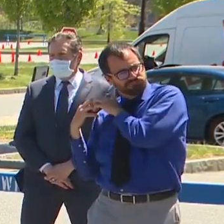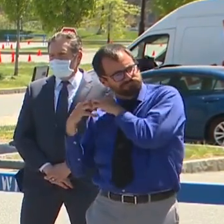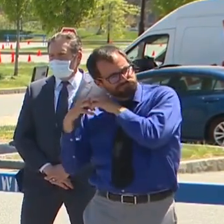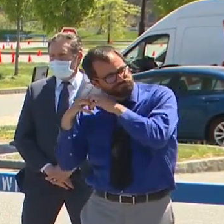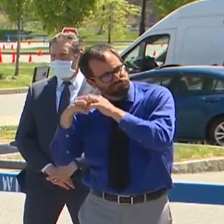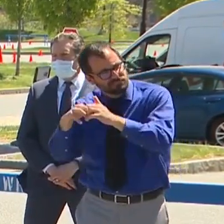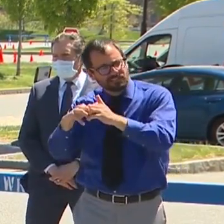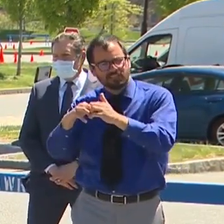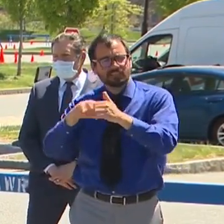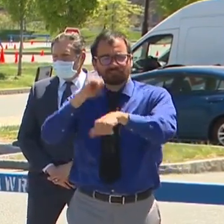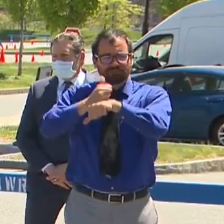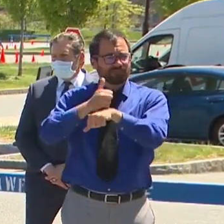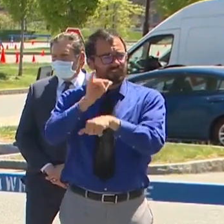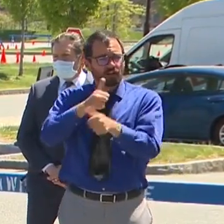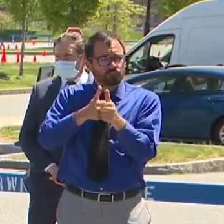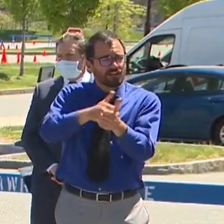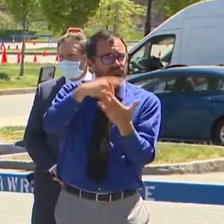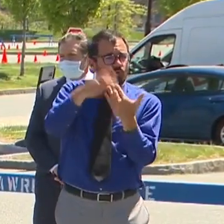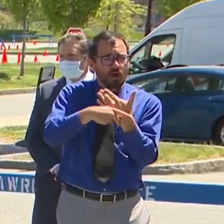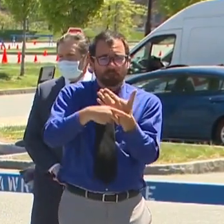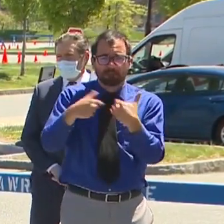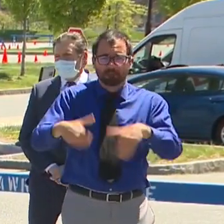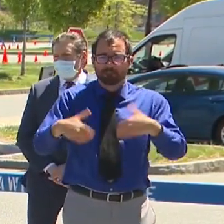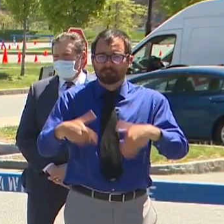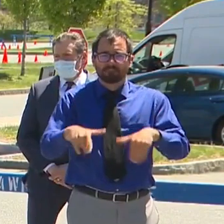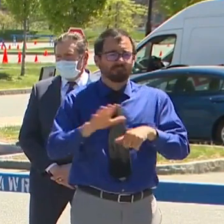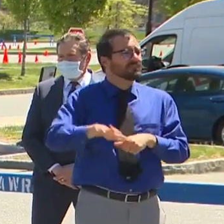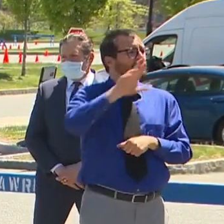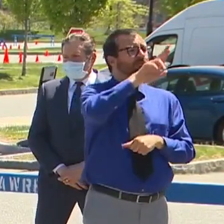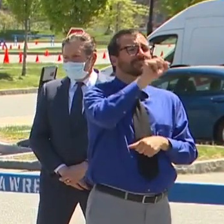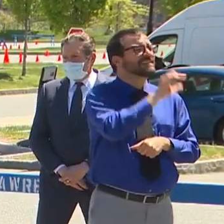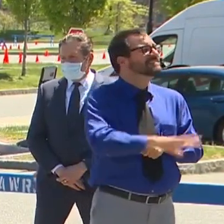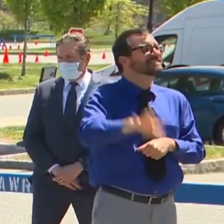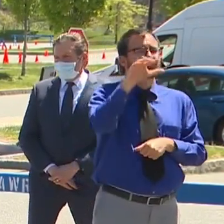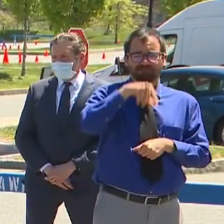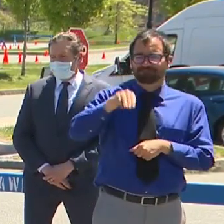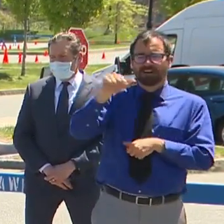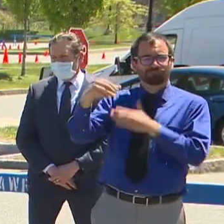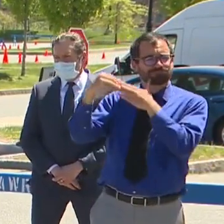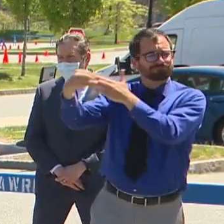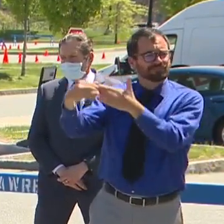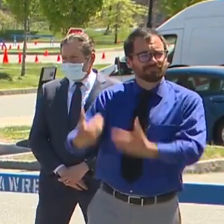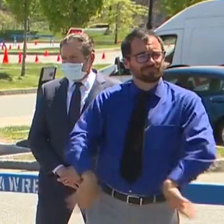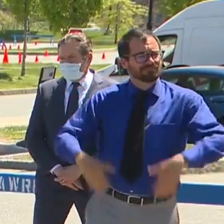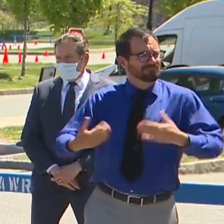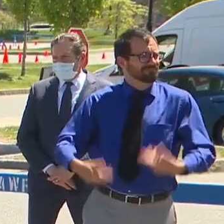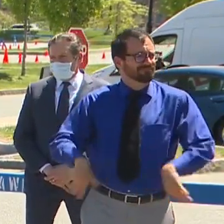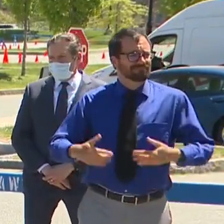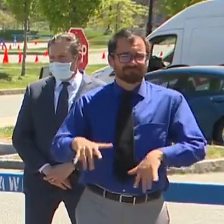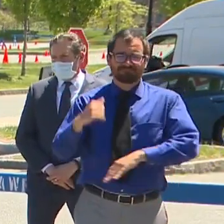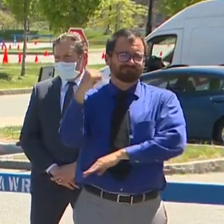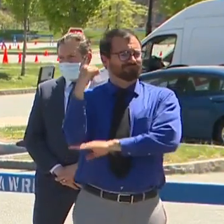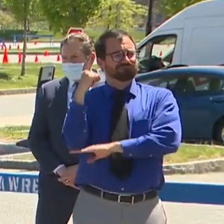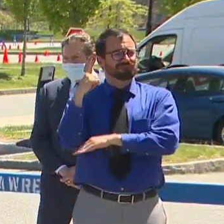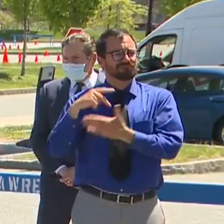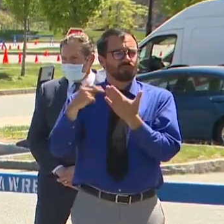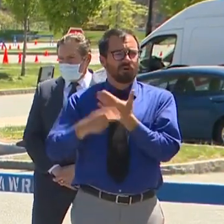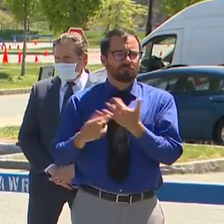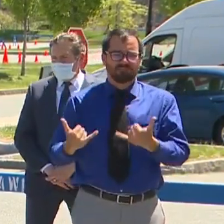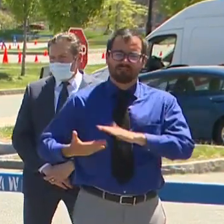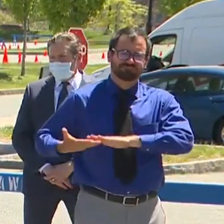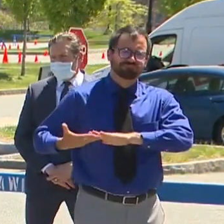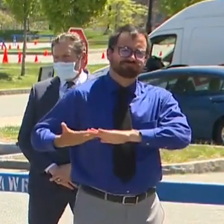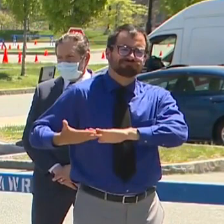leading nationally on the matter. And thanks our local partner in Greater Lawrence Family Health Center and their work to help Partners in